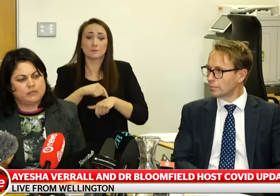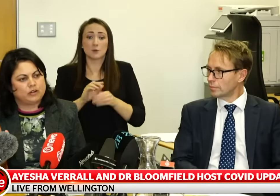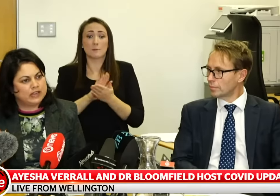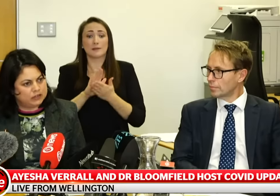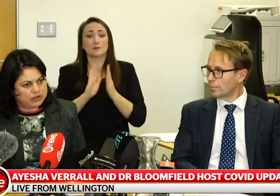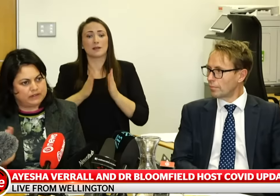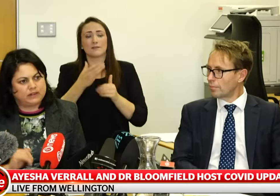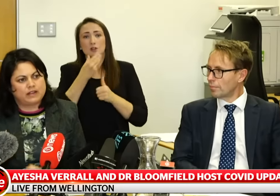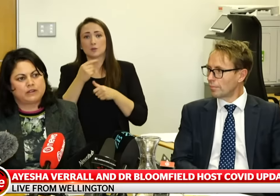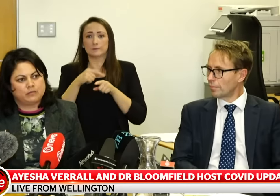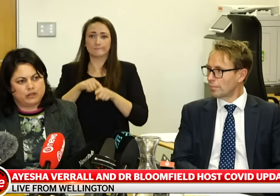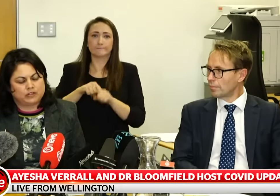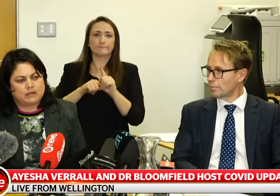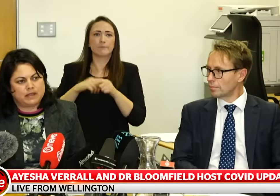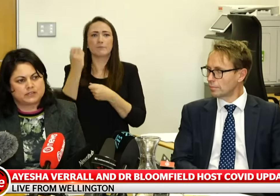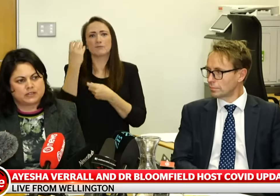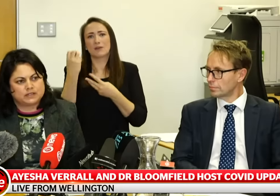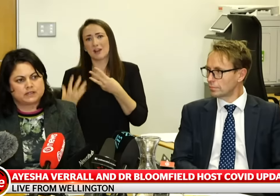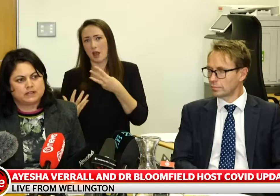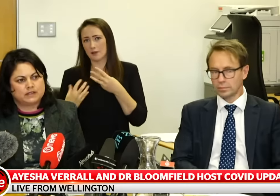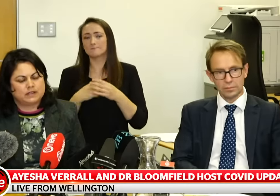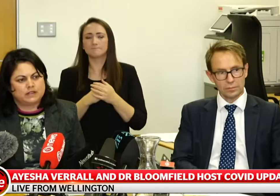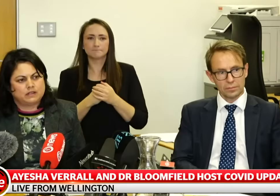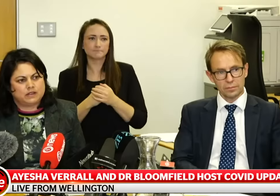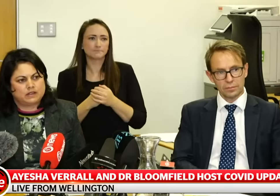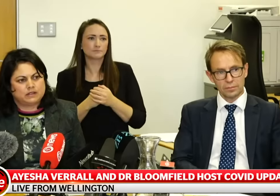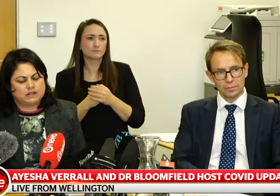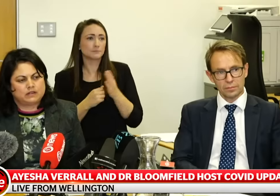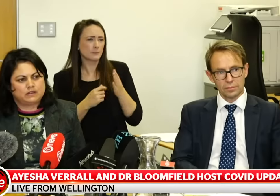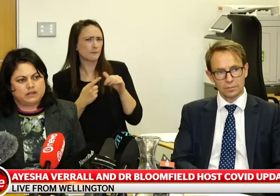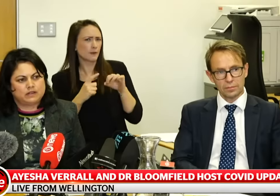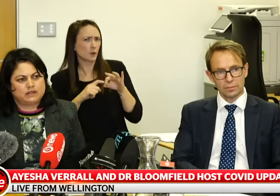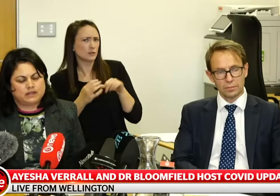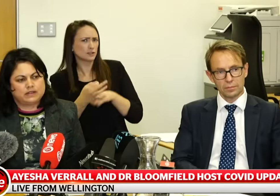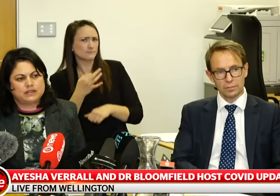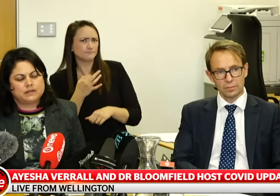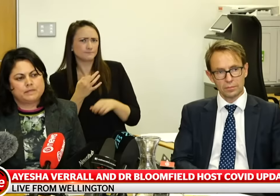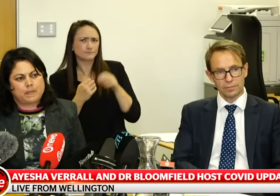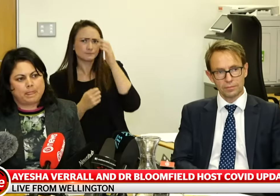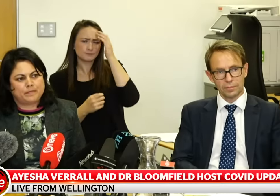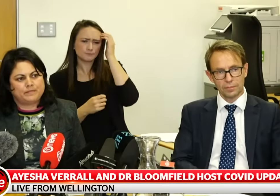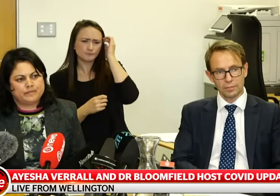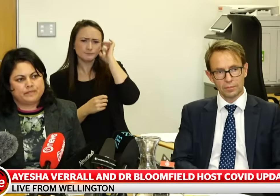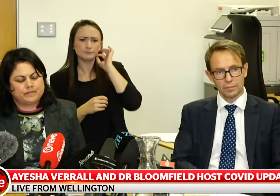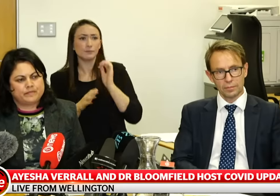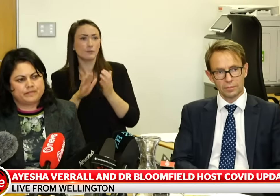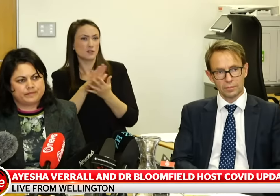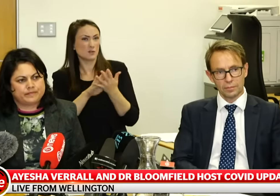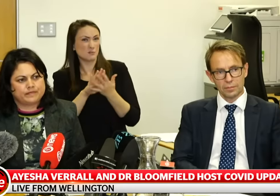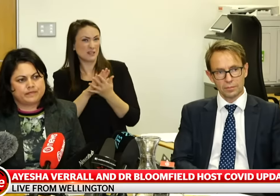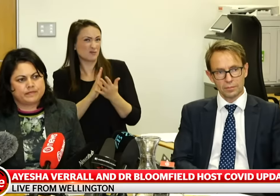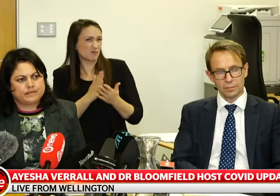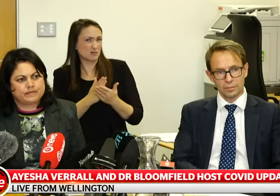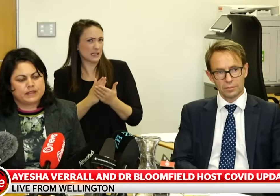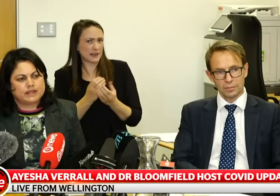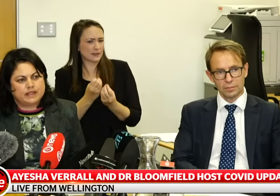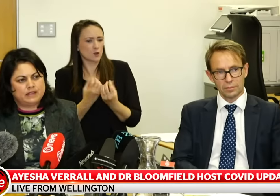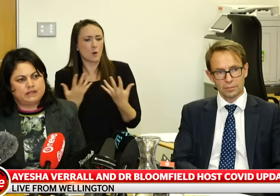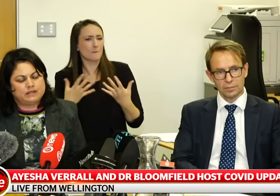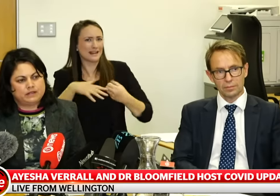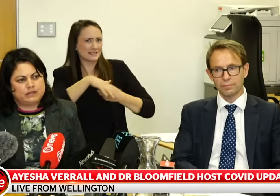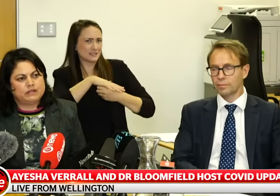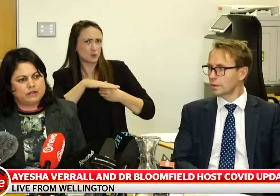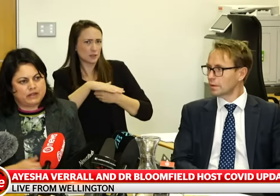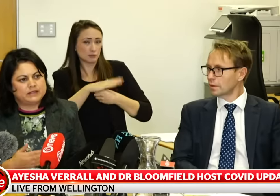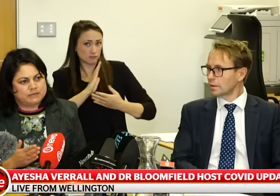protection framework, traffic light framework type actions. So you're saying that lockdowns just really wouldn't be used in many scenarios?